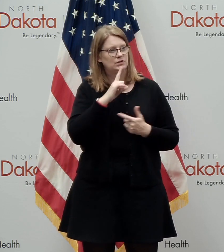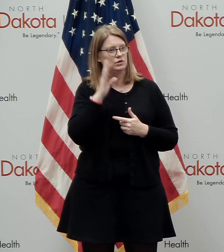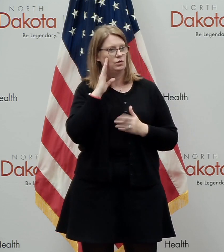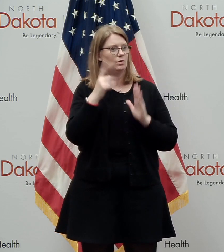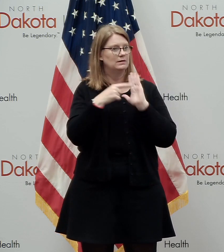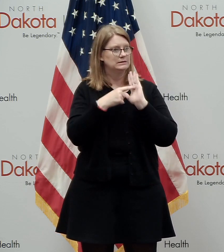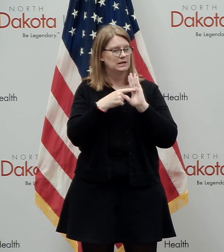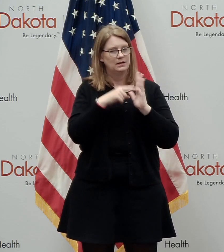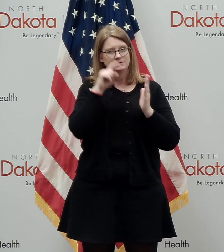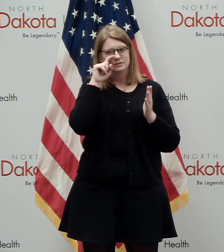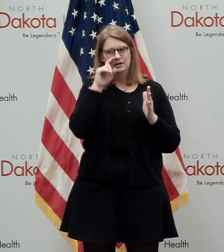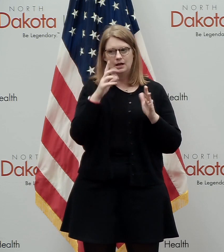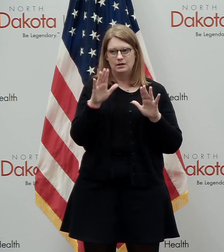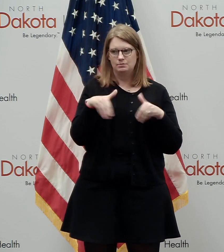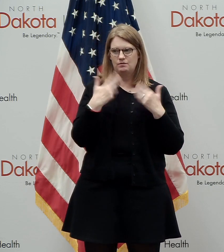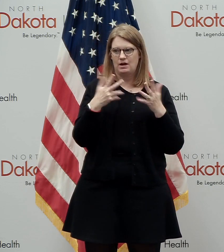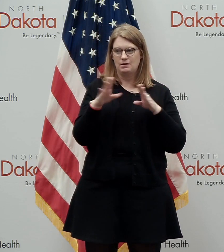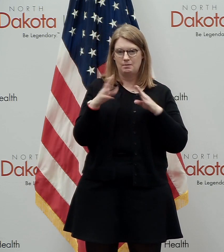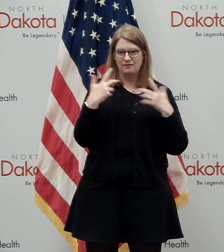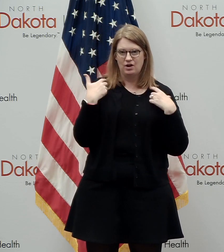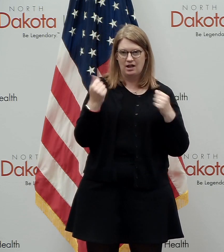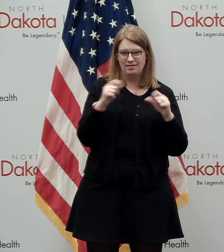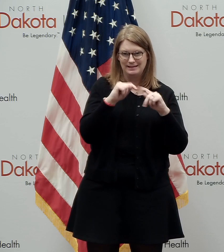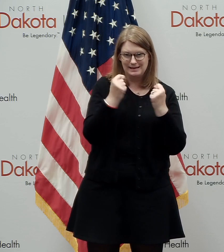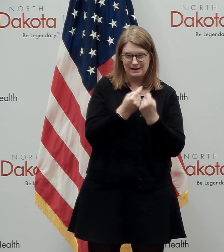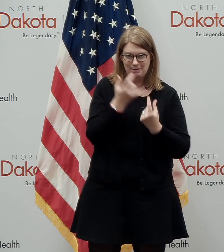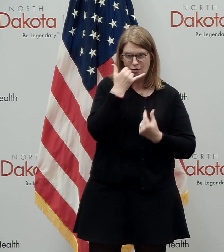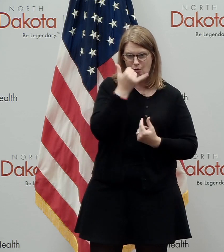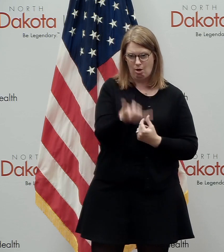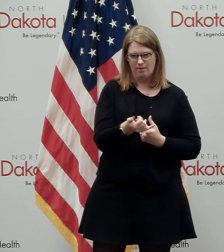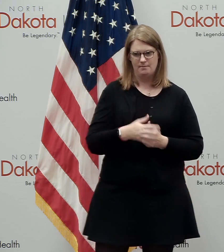signs and give our behavioral health team a call.